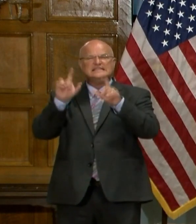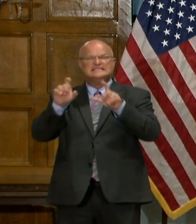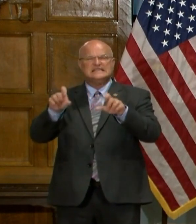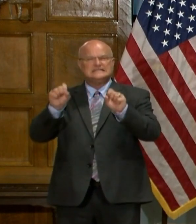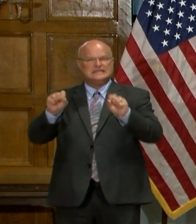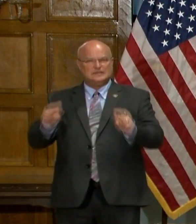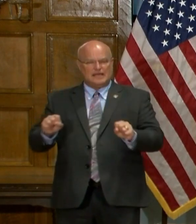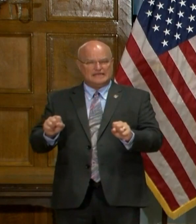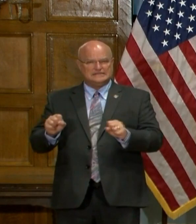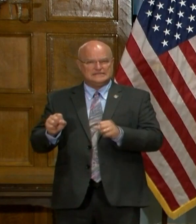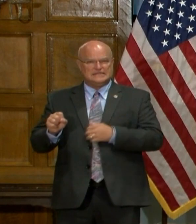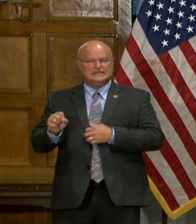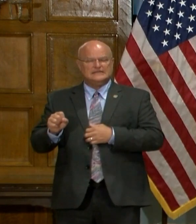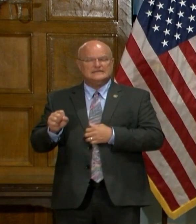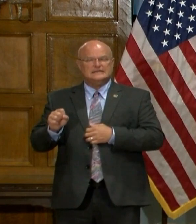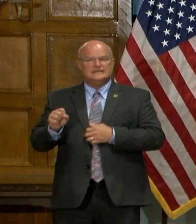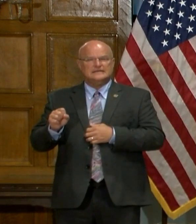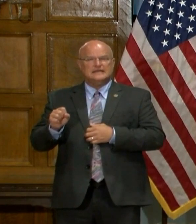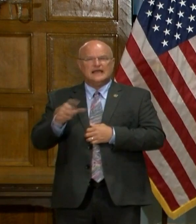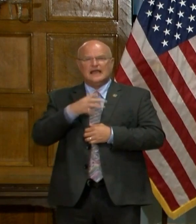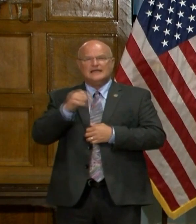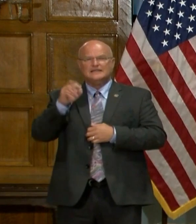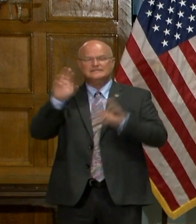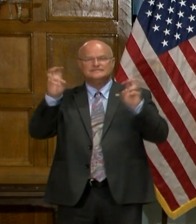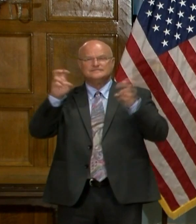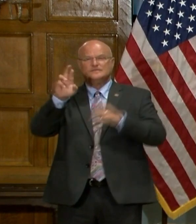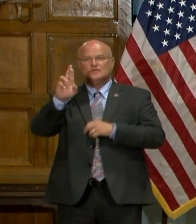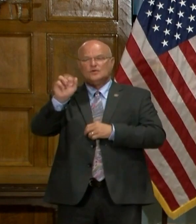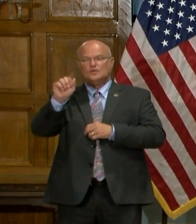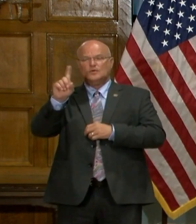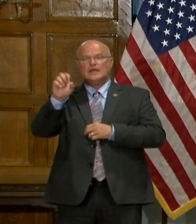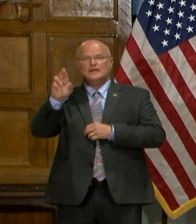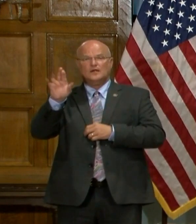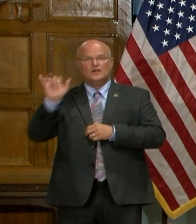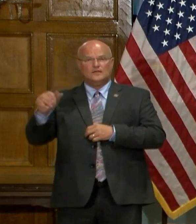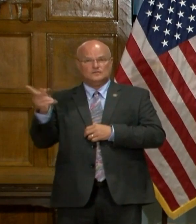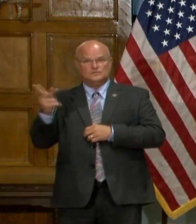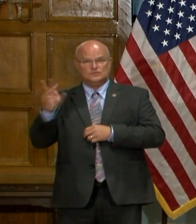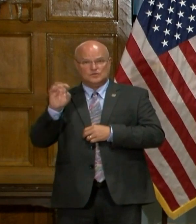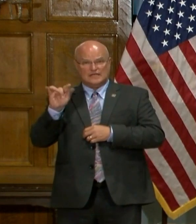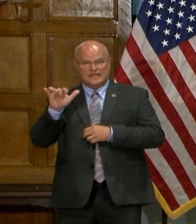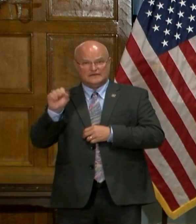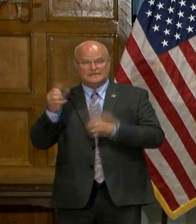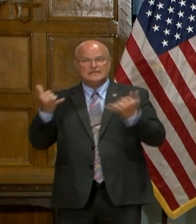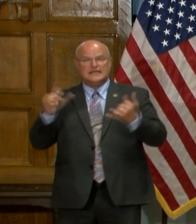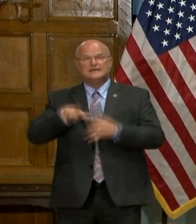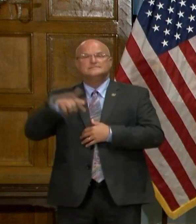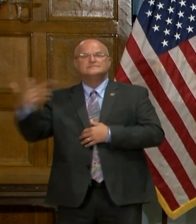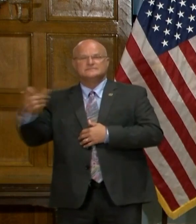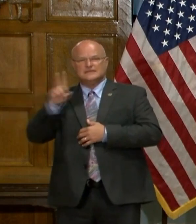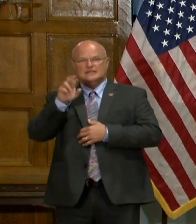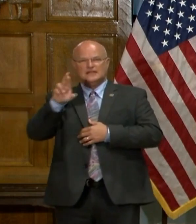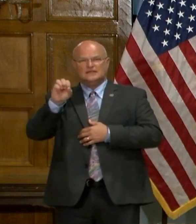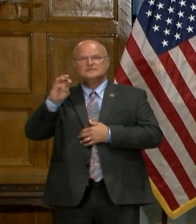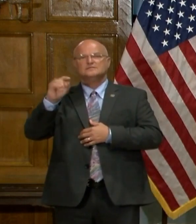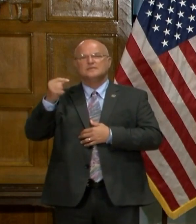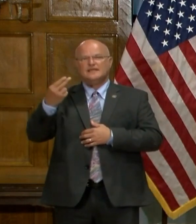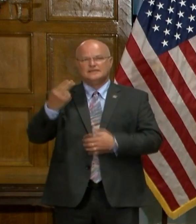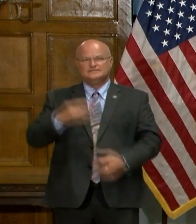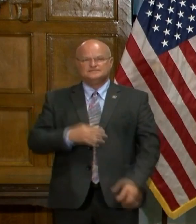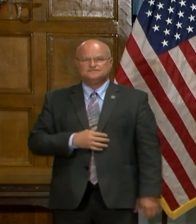testing capacity and radar system there in those counties. With that, let me turn it over to Dr. Smith.